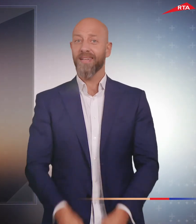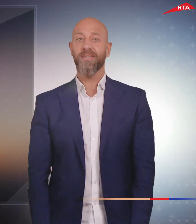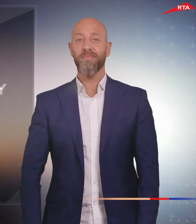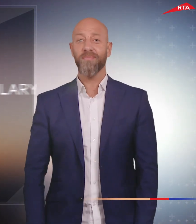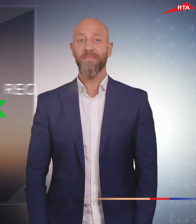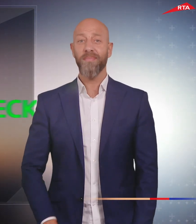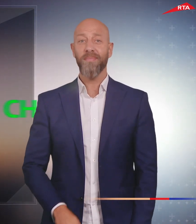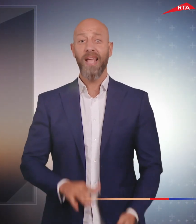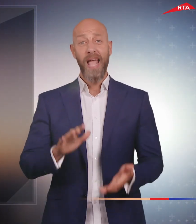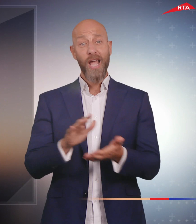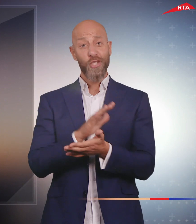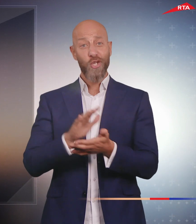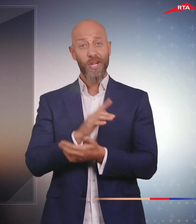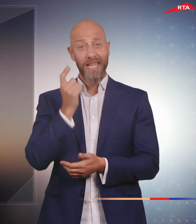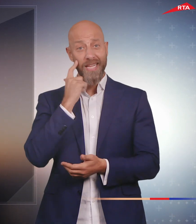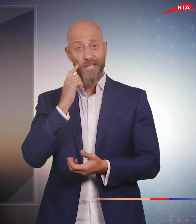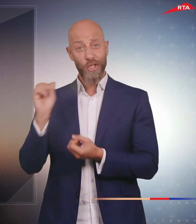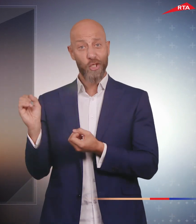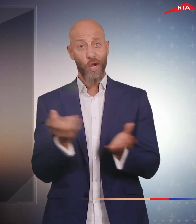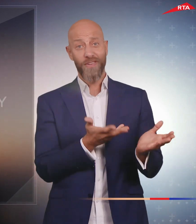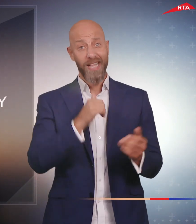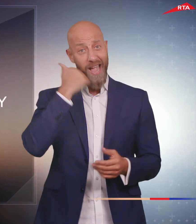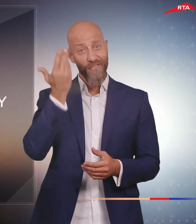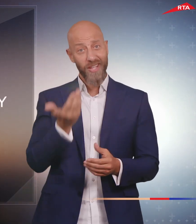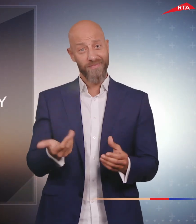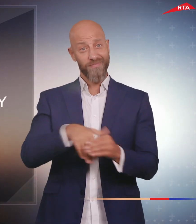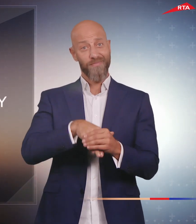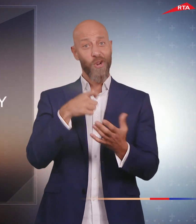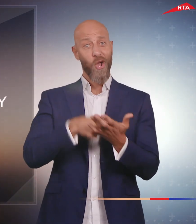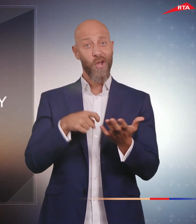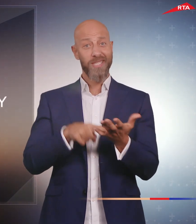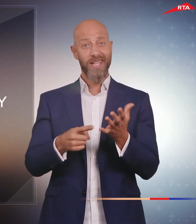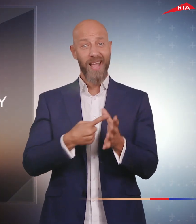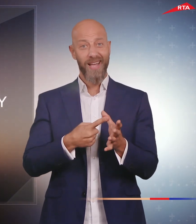Enjoy easier service every day with RTA.